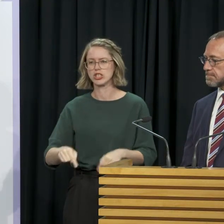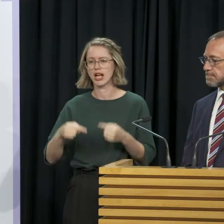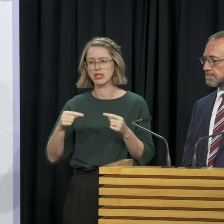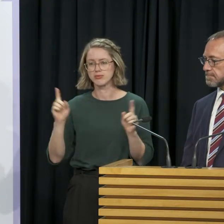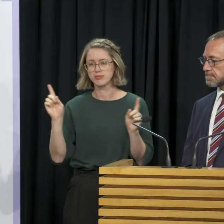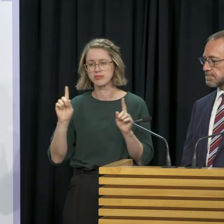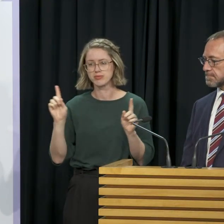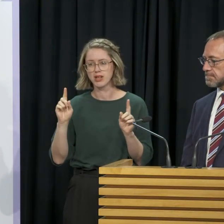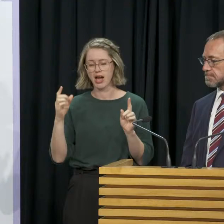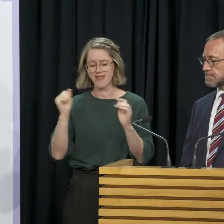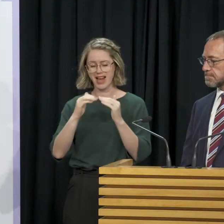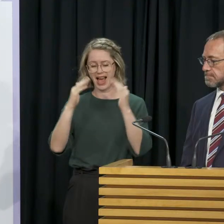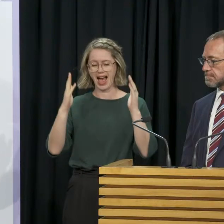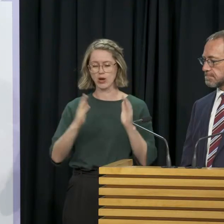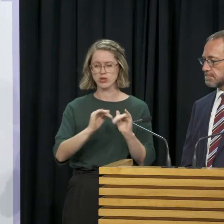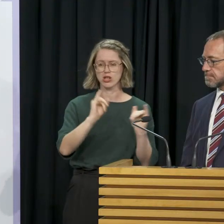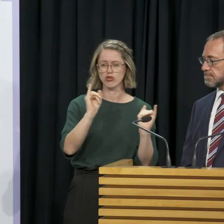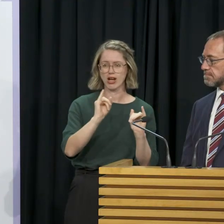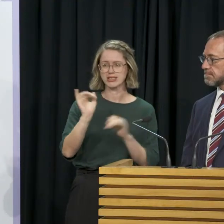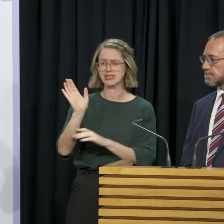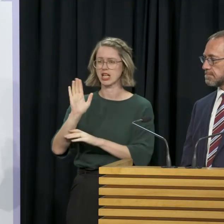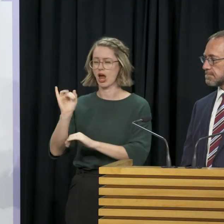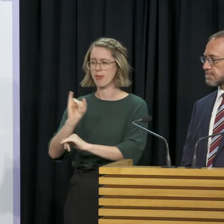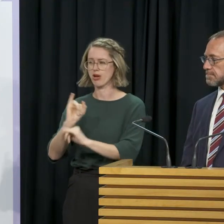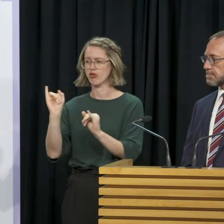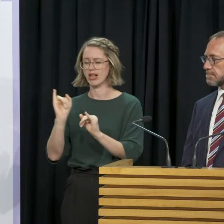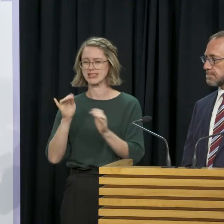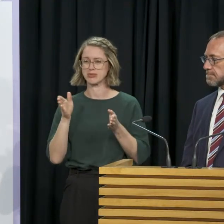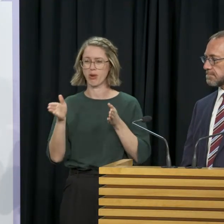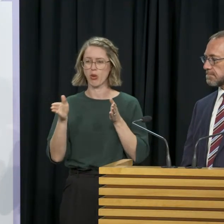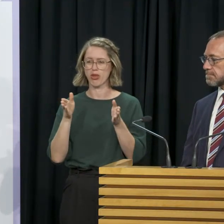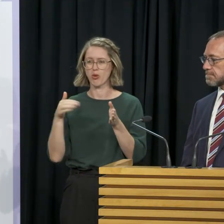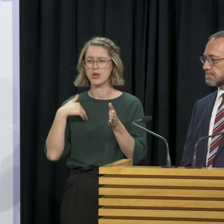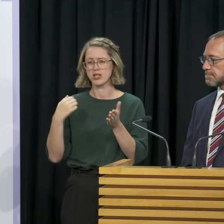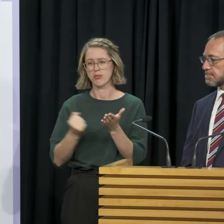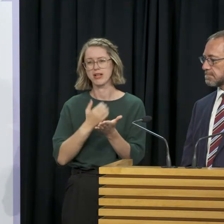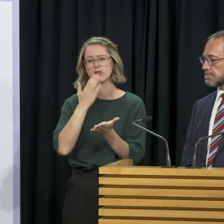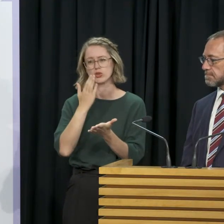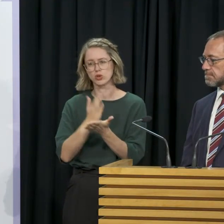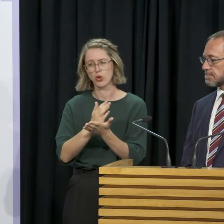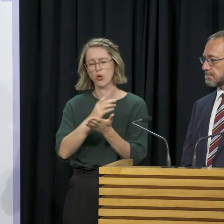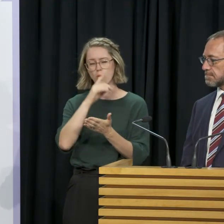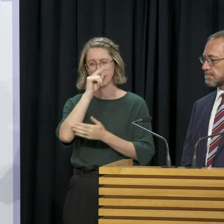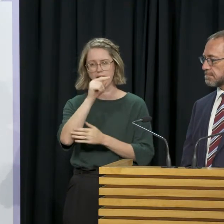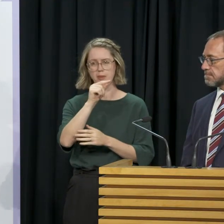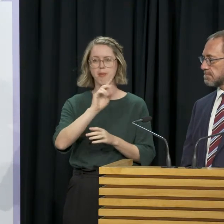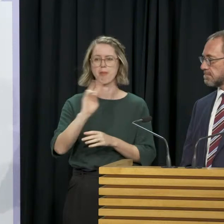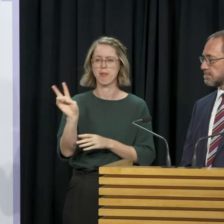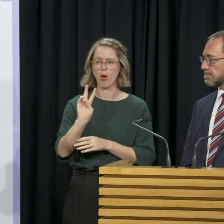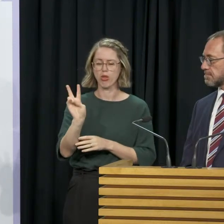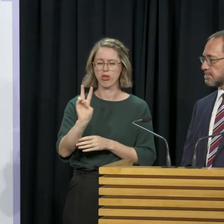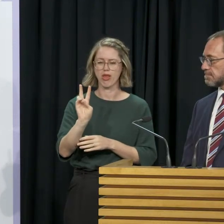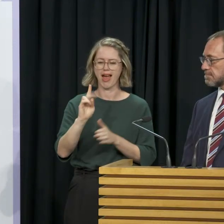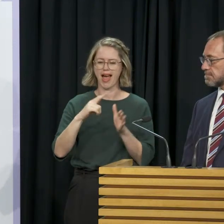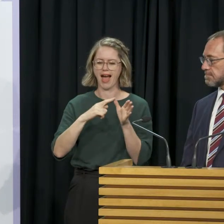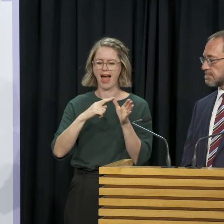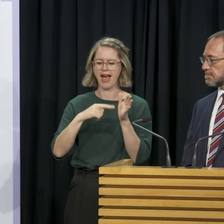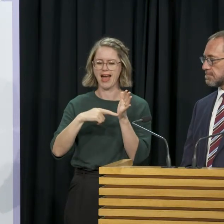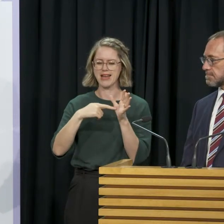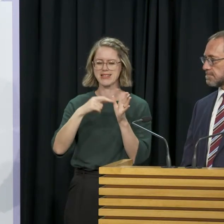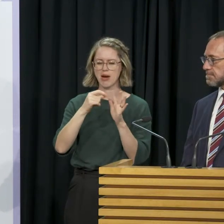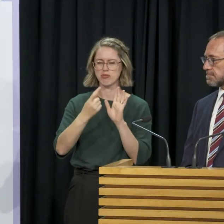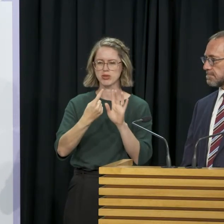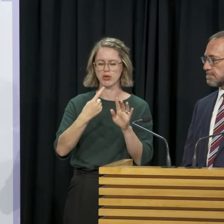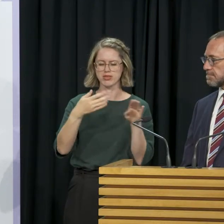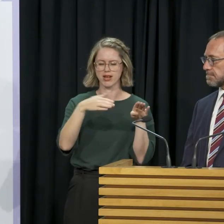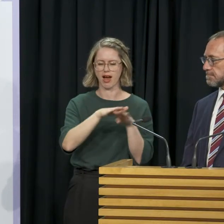is we have a housing crisis and we have a climate crisis, and we need to make sure that we're able to tick both boxes in our ATEP response, rather